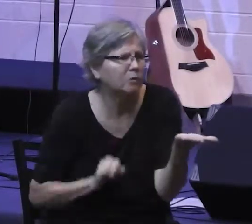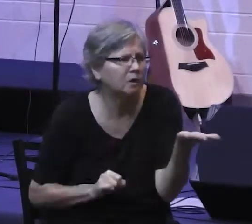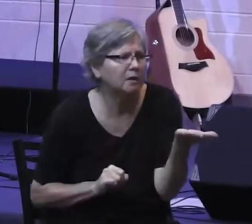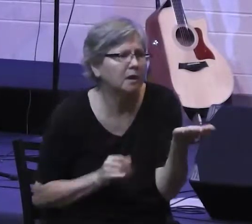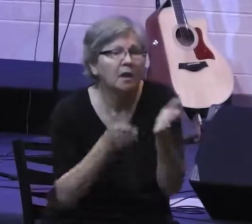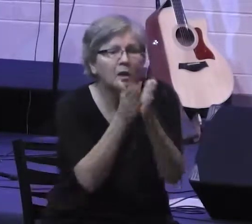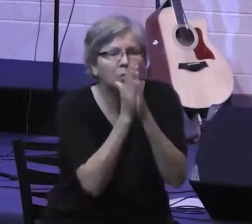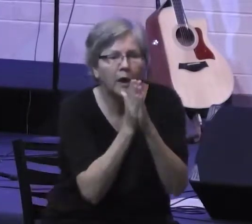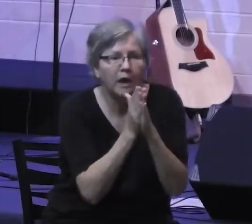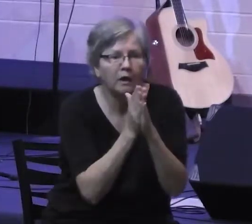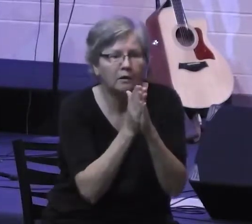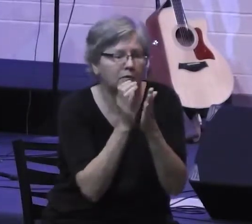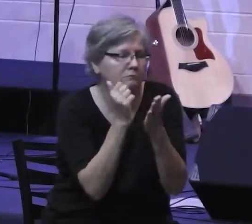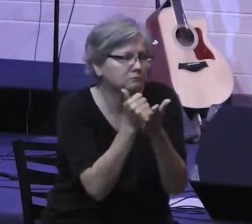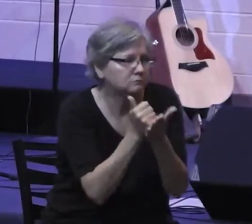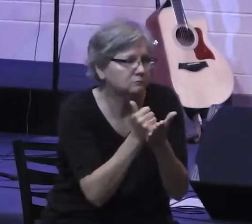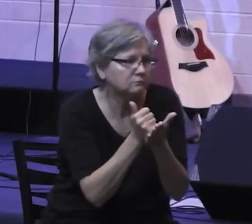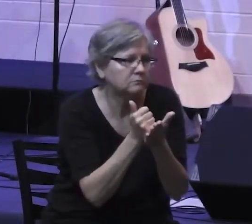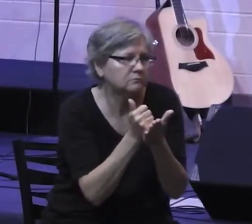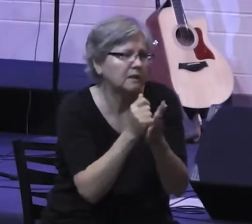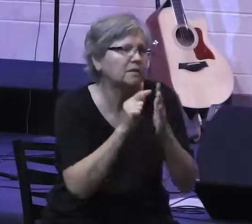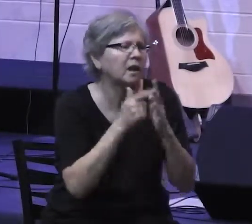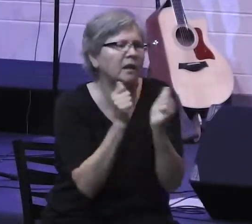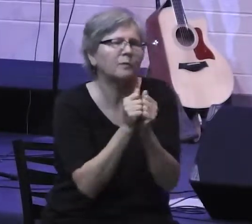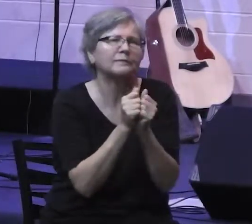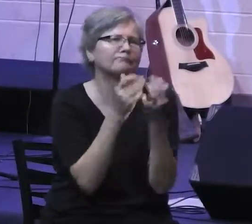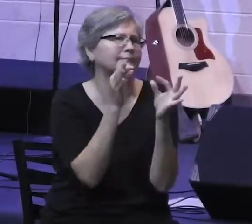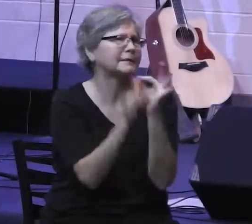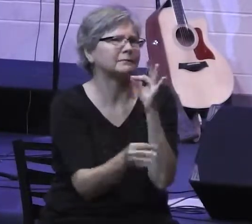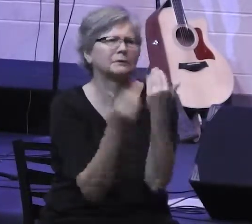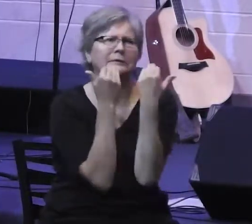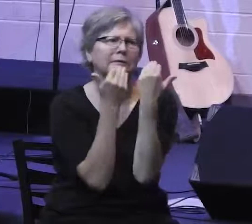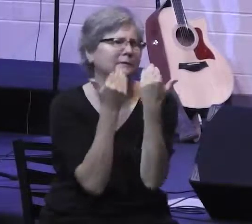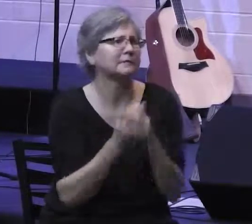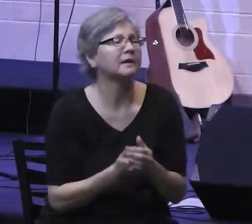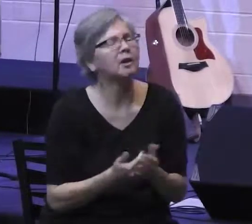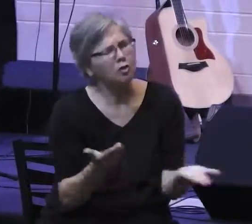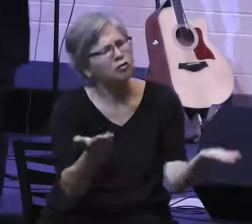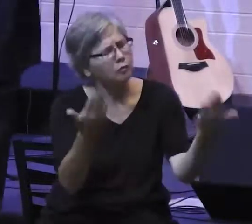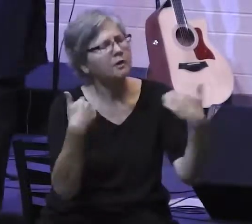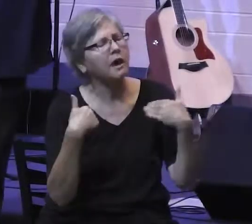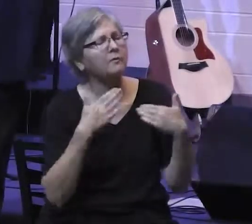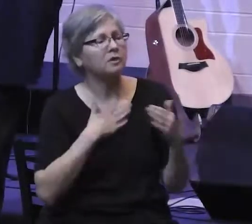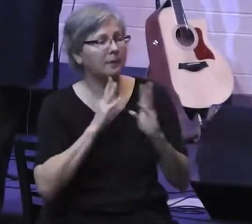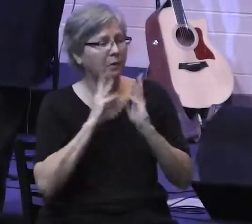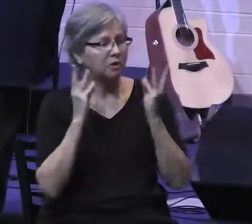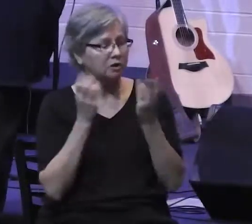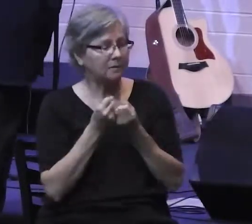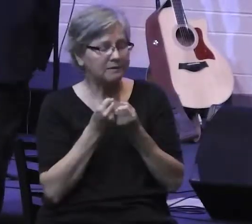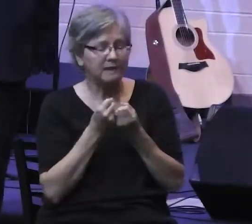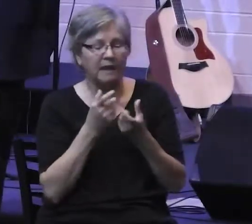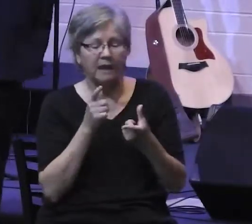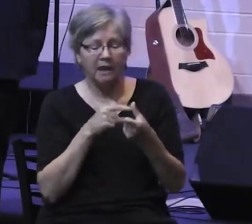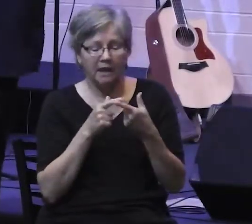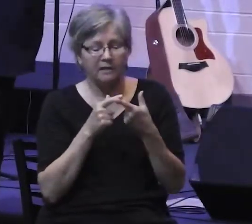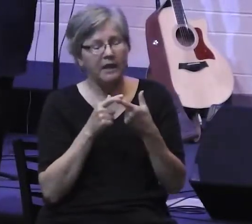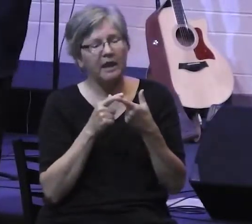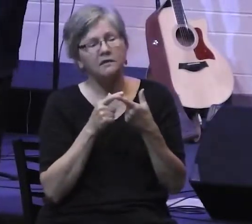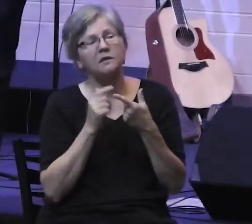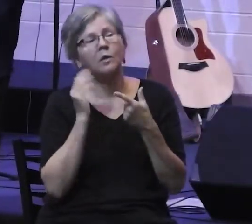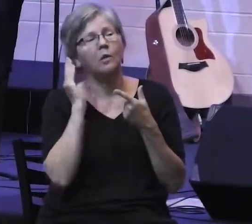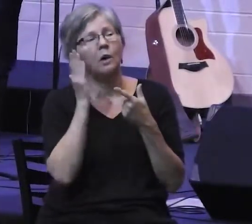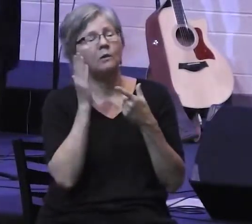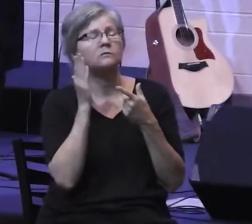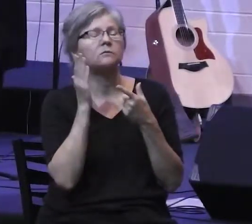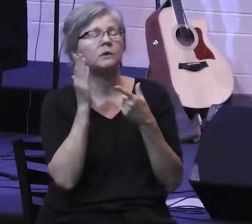prayer tools that help you. It starts with simple gratitude. So come to those seminars, and then the following week we'll go a bit deeper, doing the